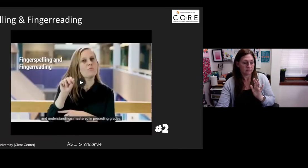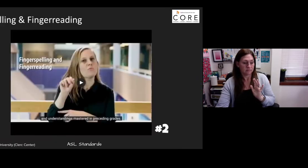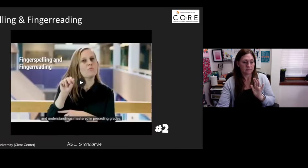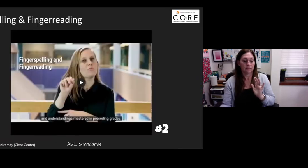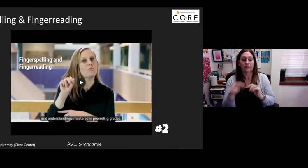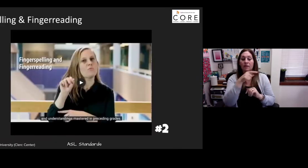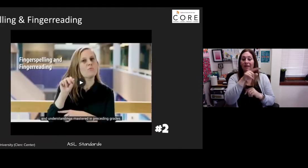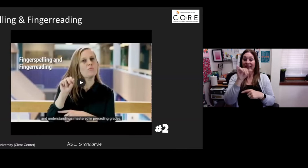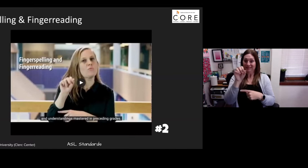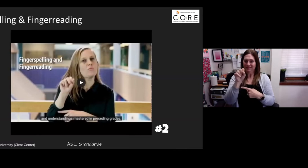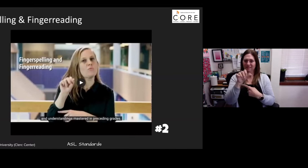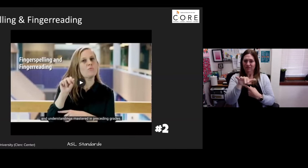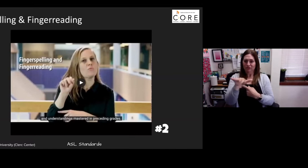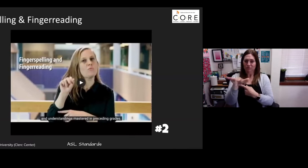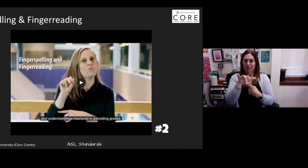phonetics.